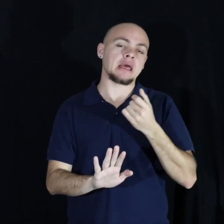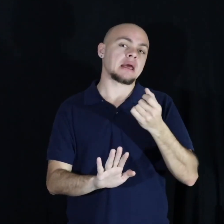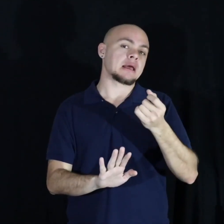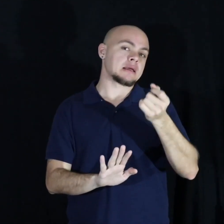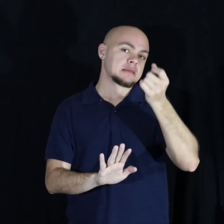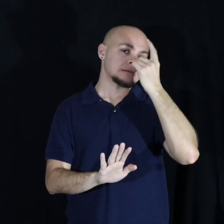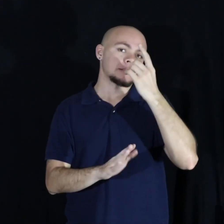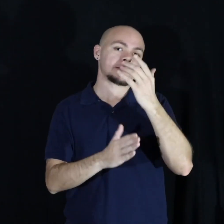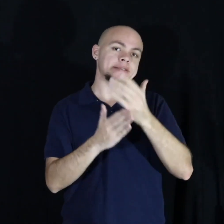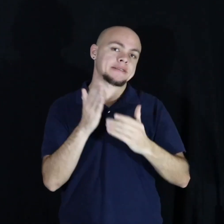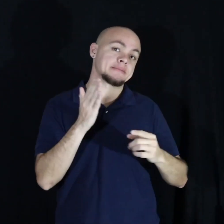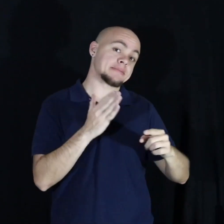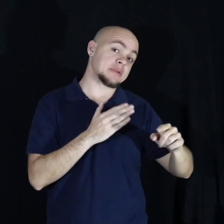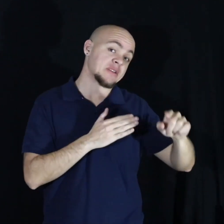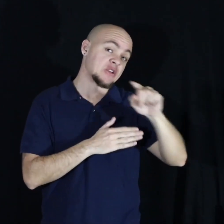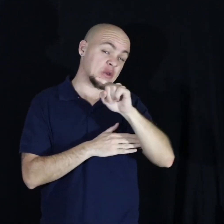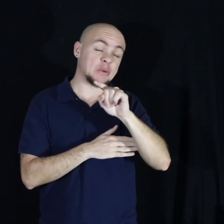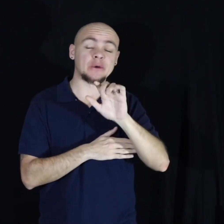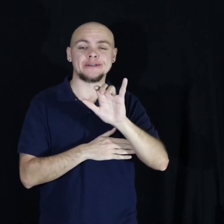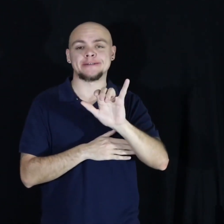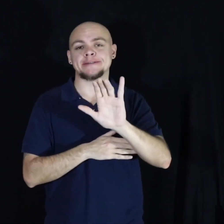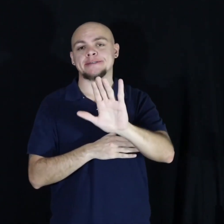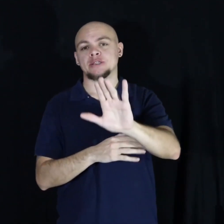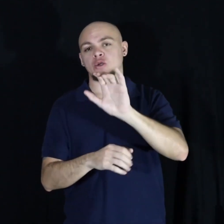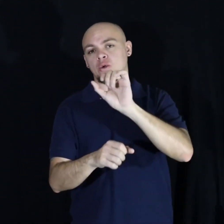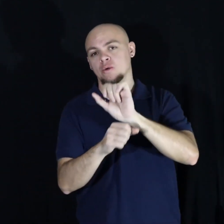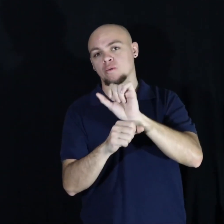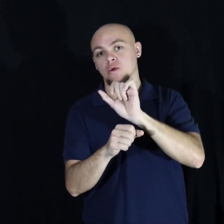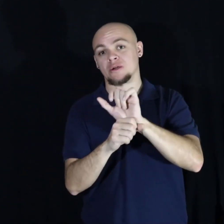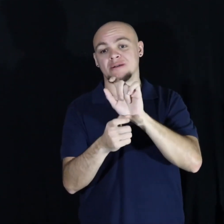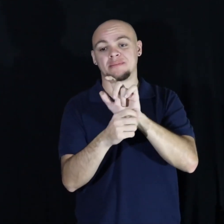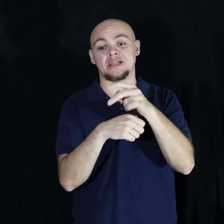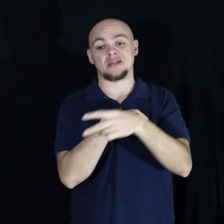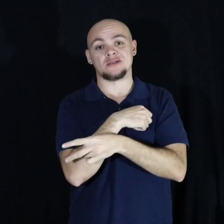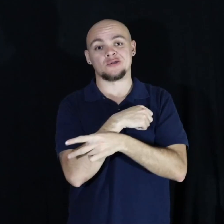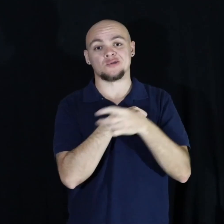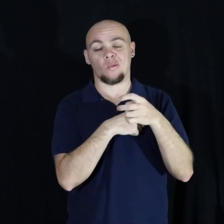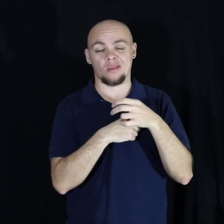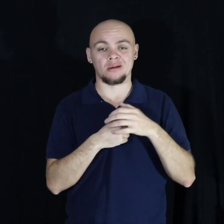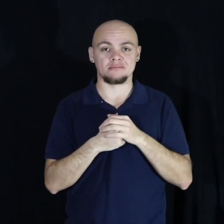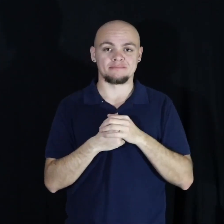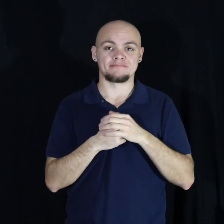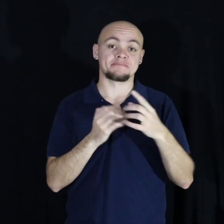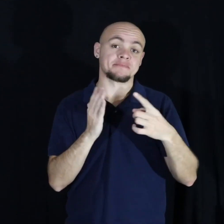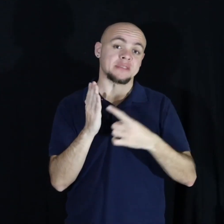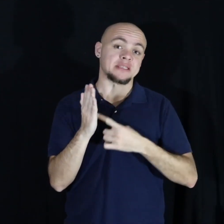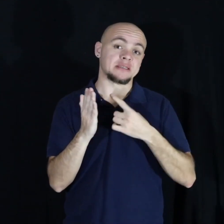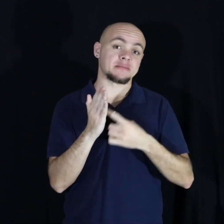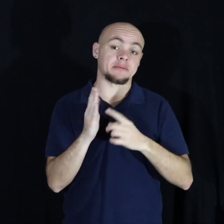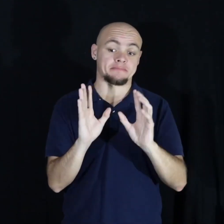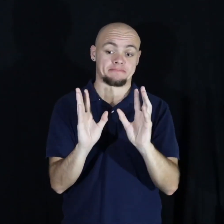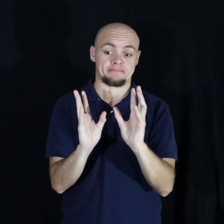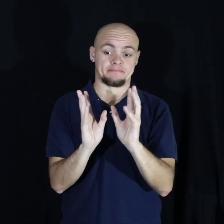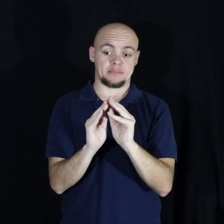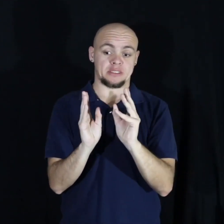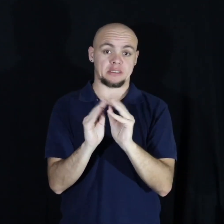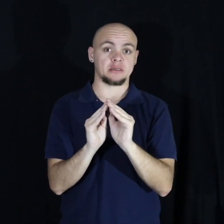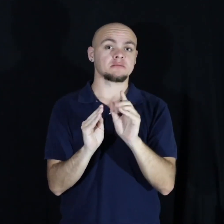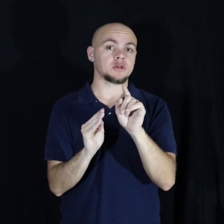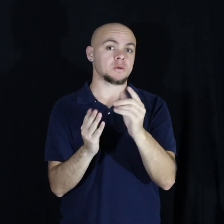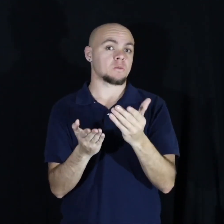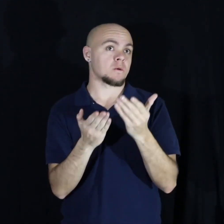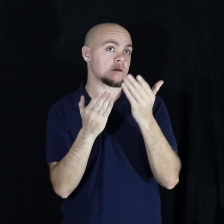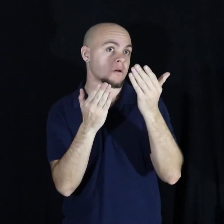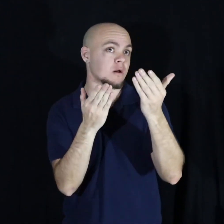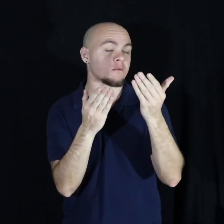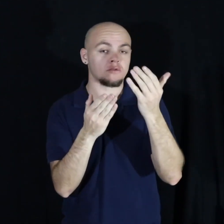that some of you have had your work hijacked. I know that sometimes when we're in a meeting and you offer contributions